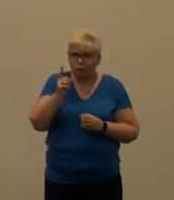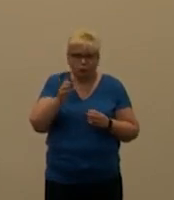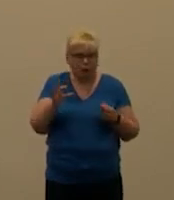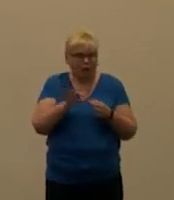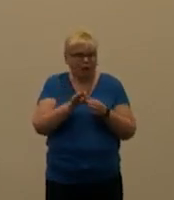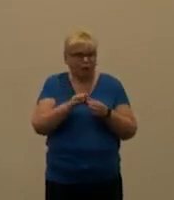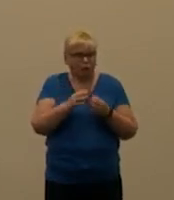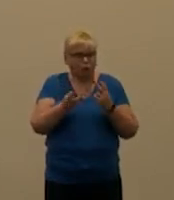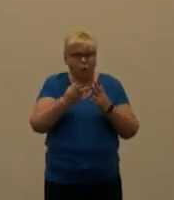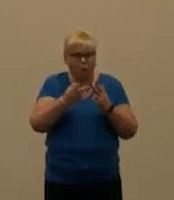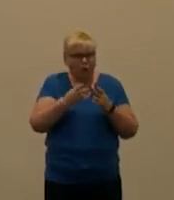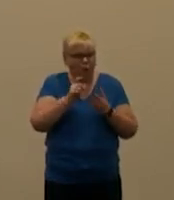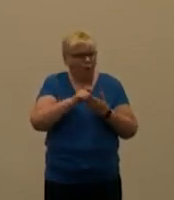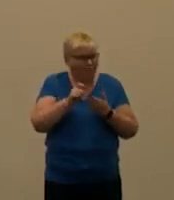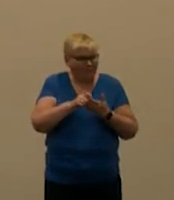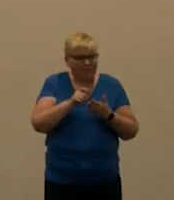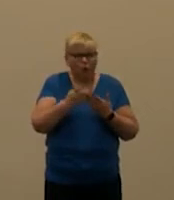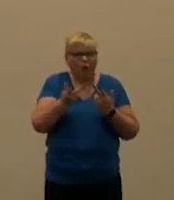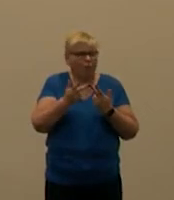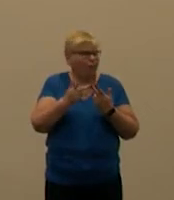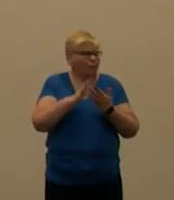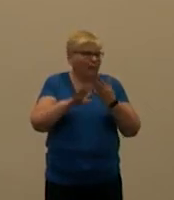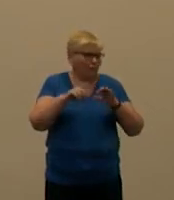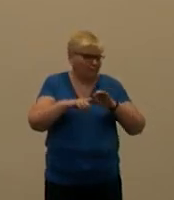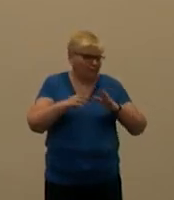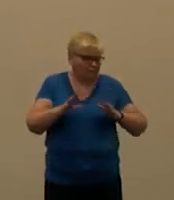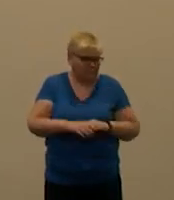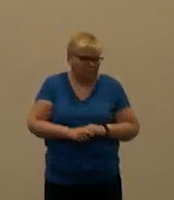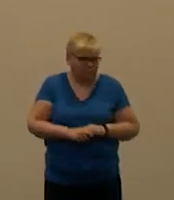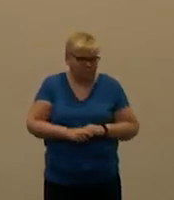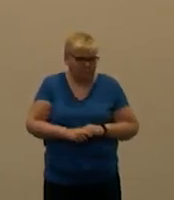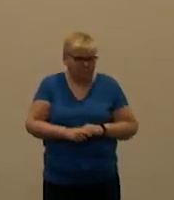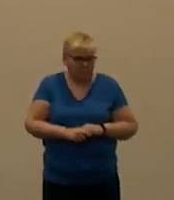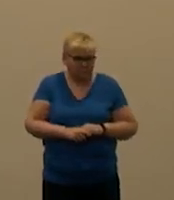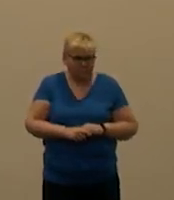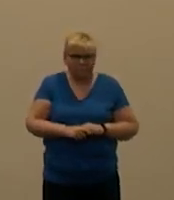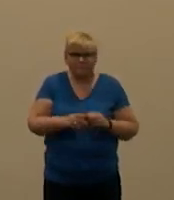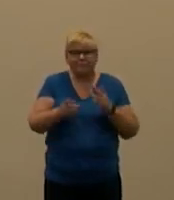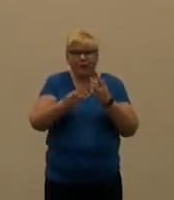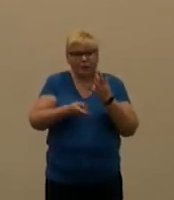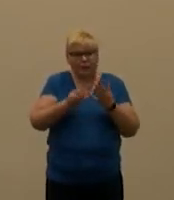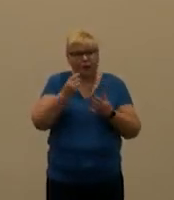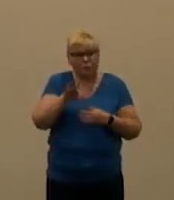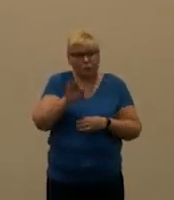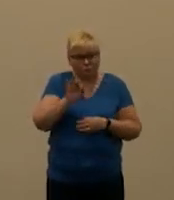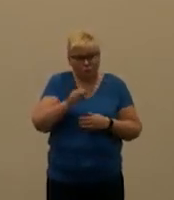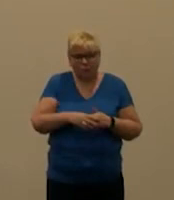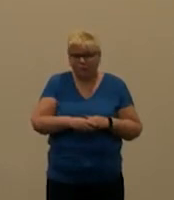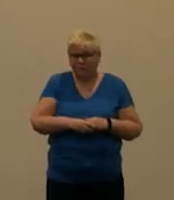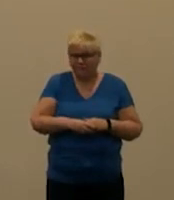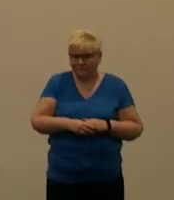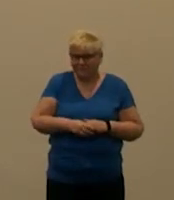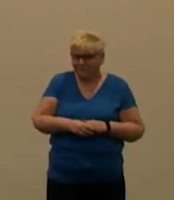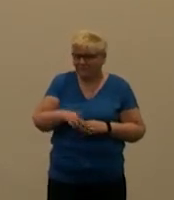connect to other branch offices or to other VNets in the Azure cloud. And the last option that you have is express route.